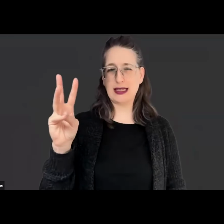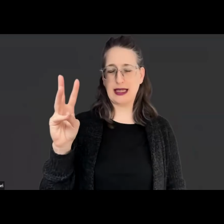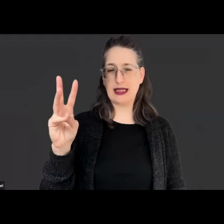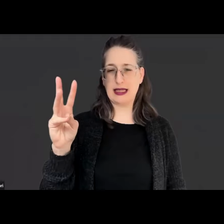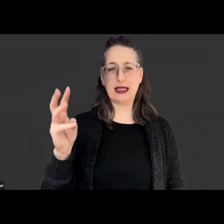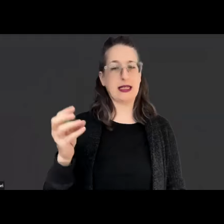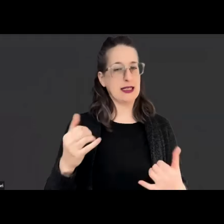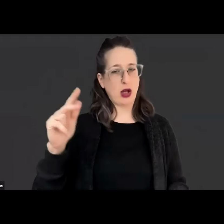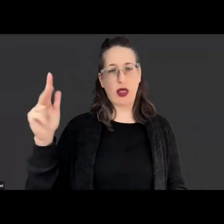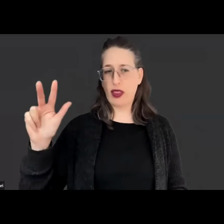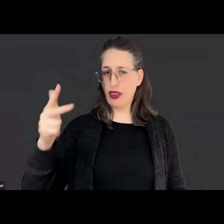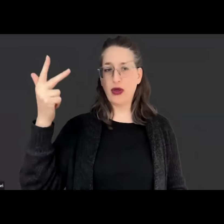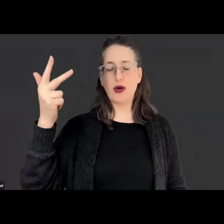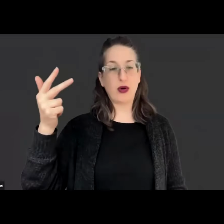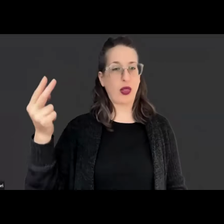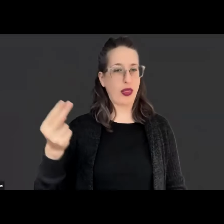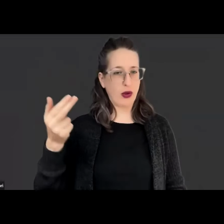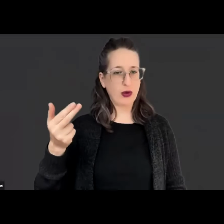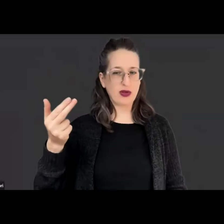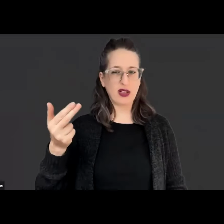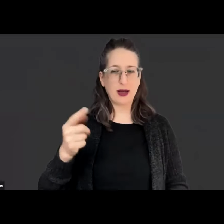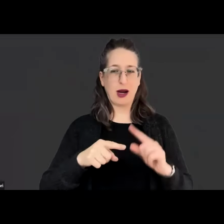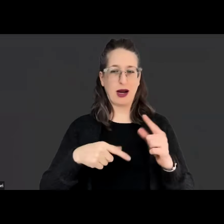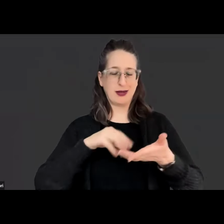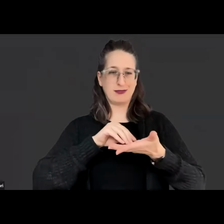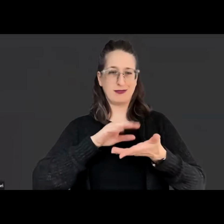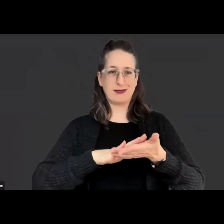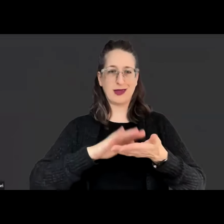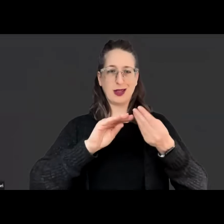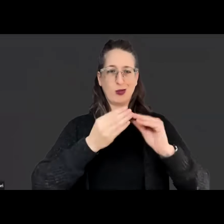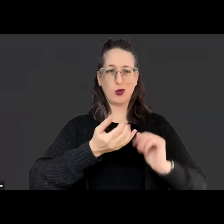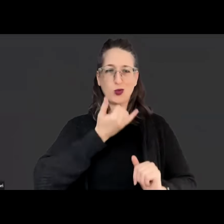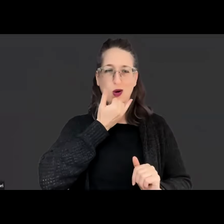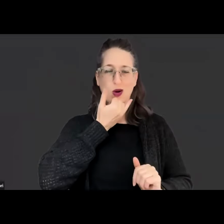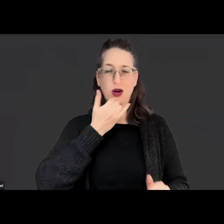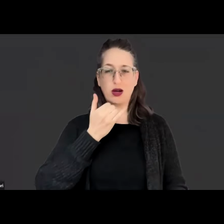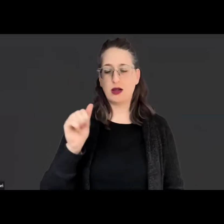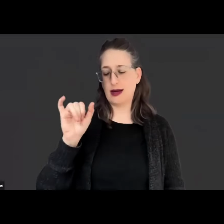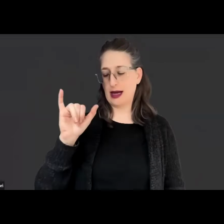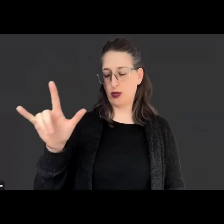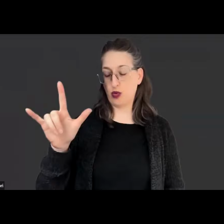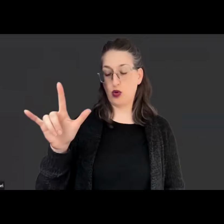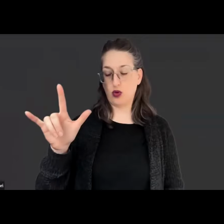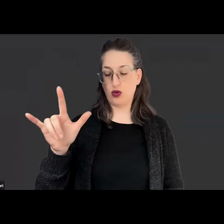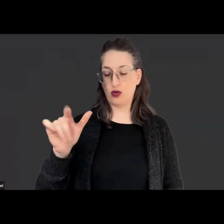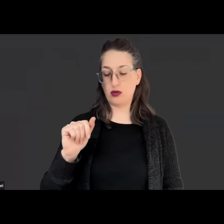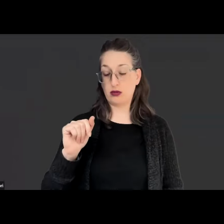Thursday slot. I just put the wrong date down. So April, is